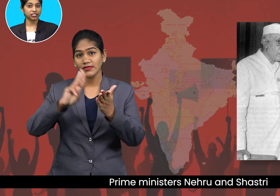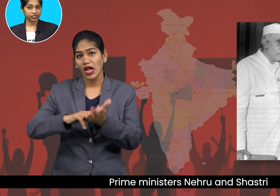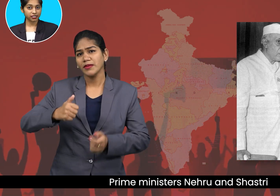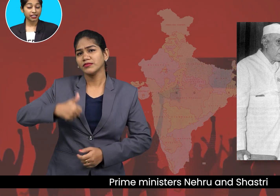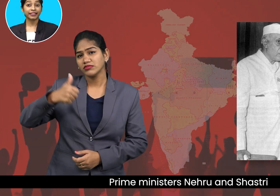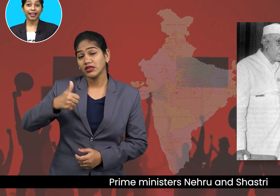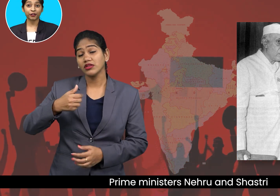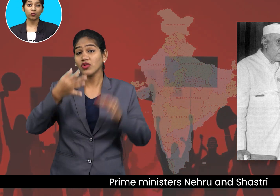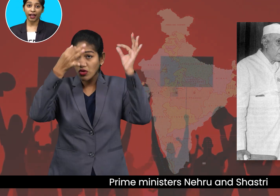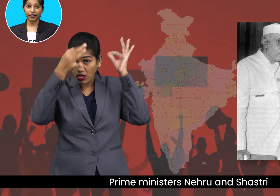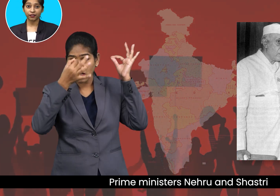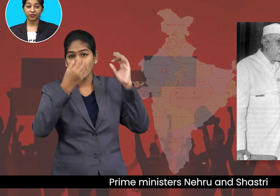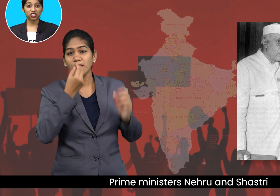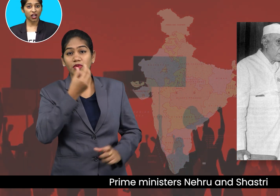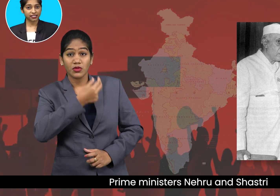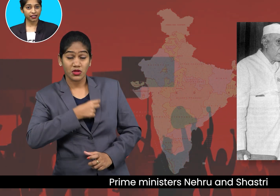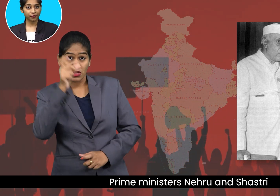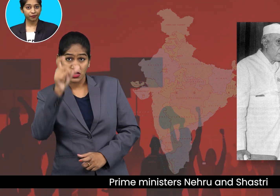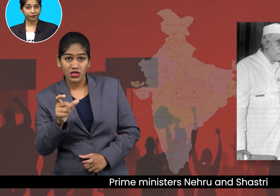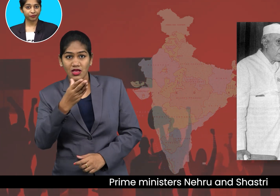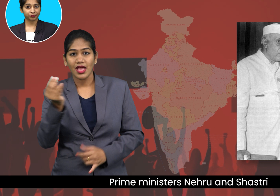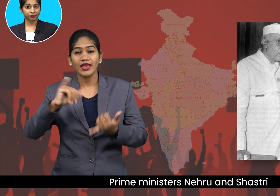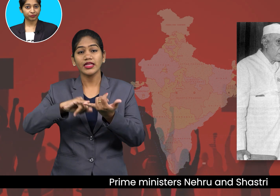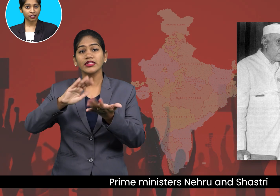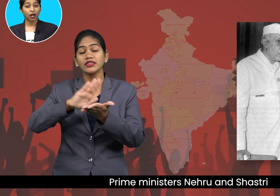Prime Ministers Nehru and Shastri